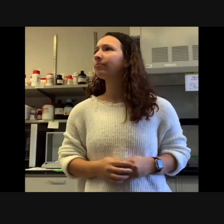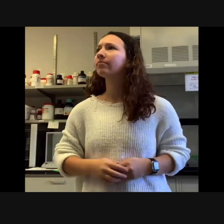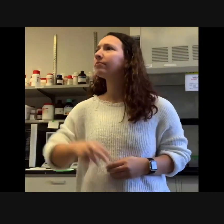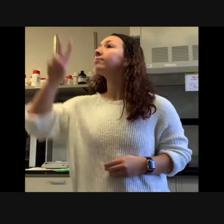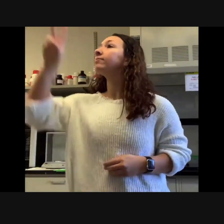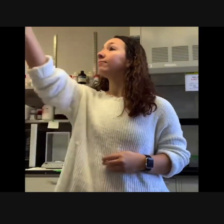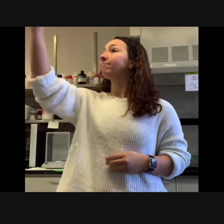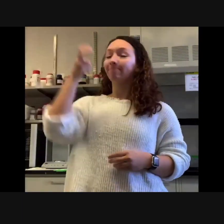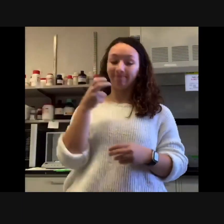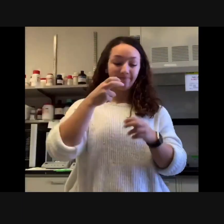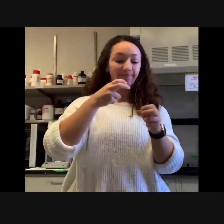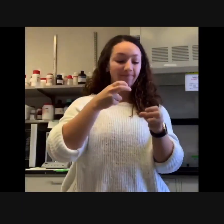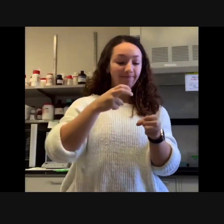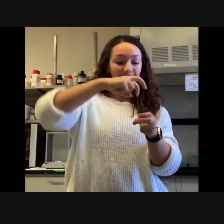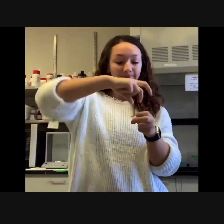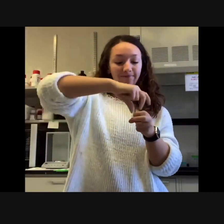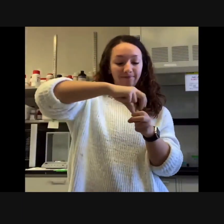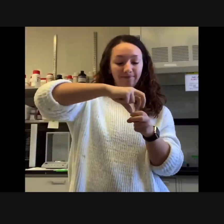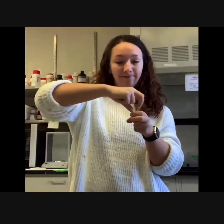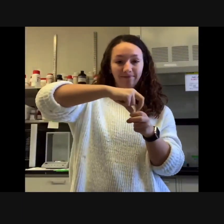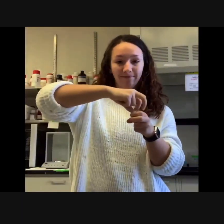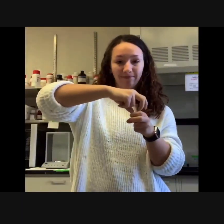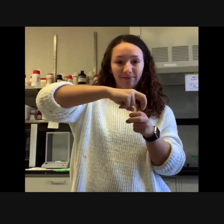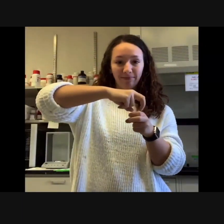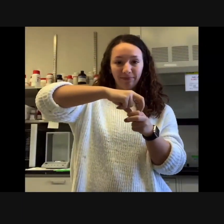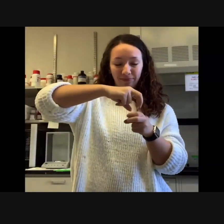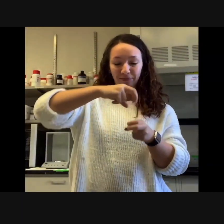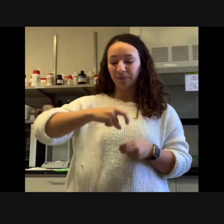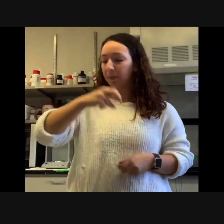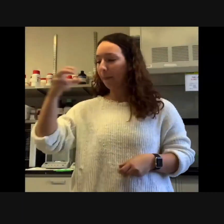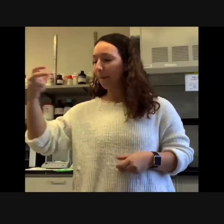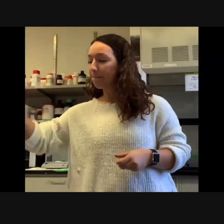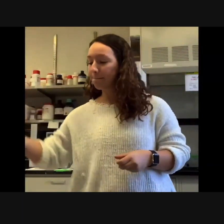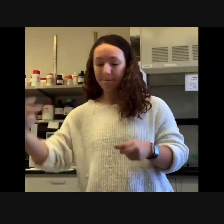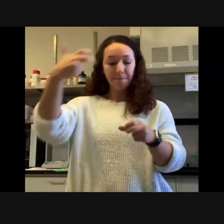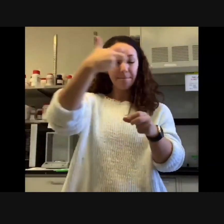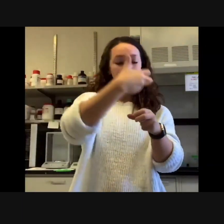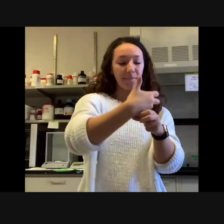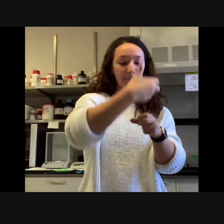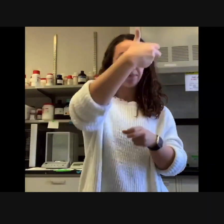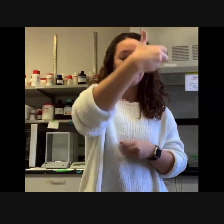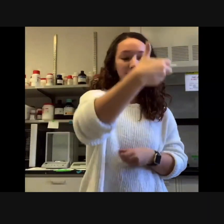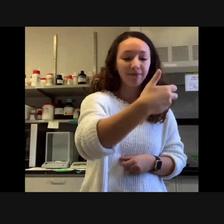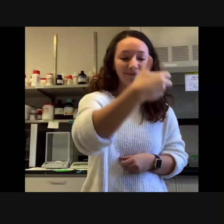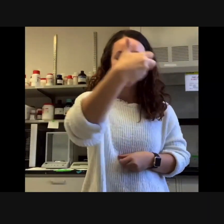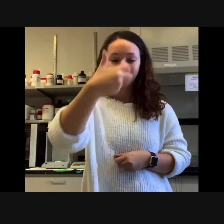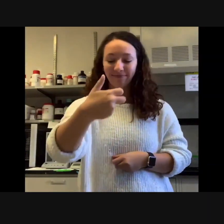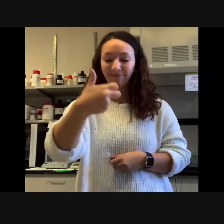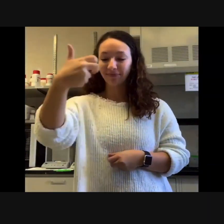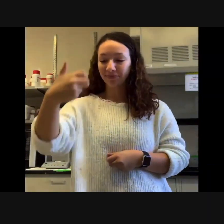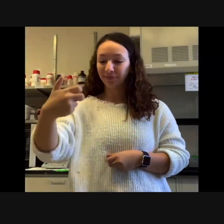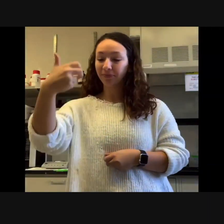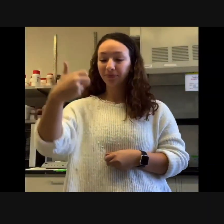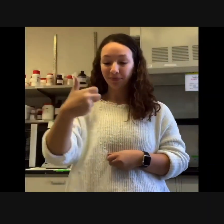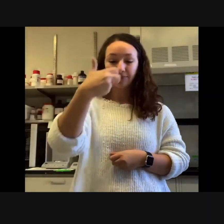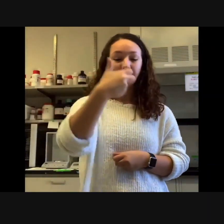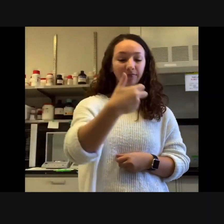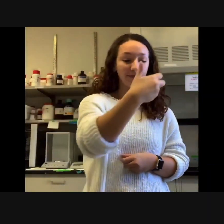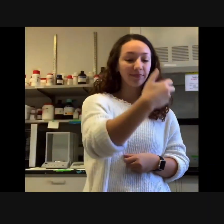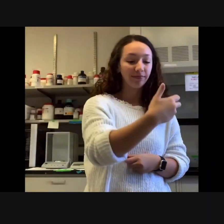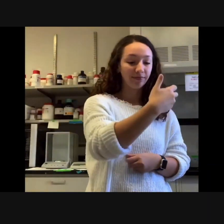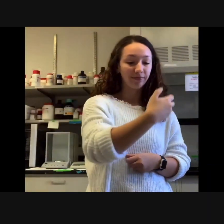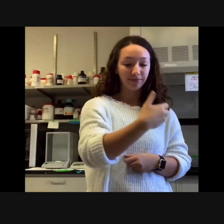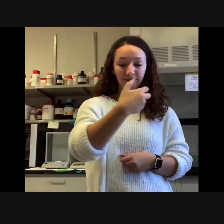working with different samples, different sample tubes, and adding chemicals to those. So once it would